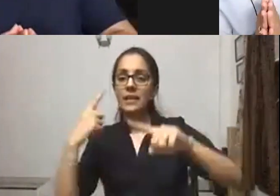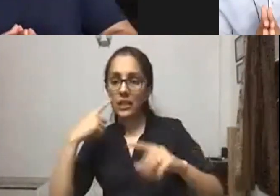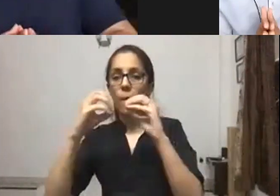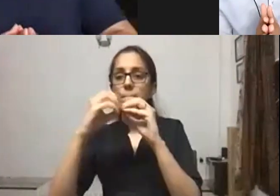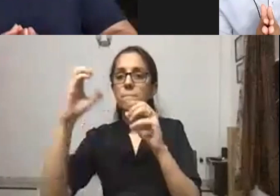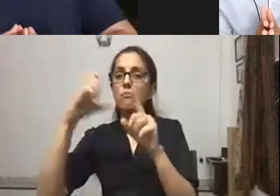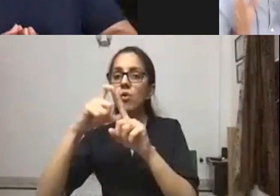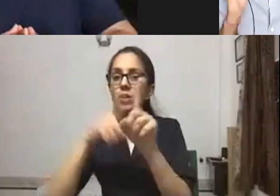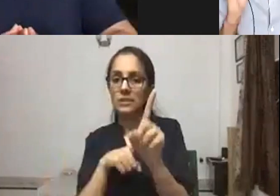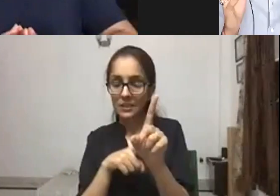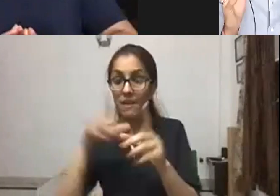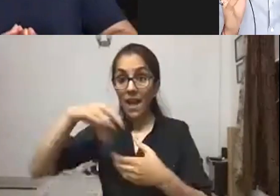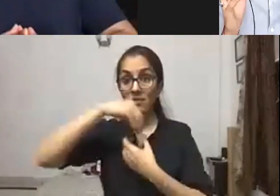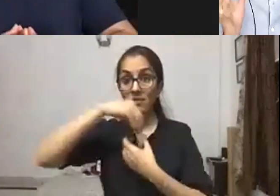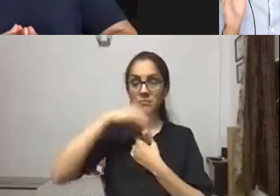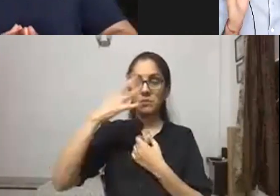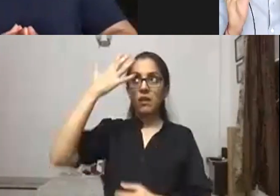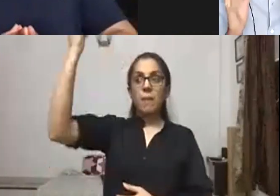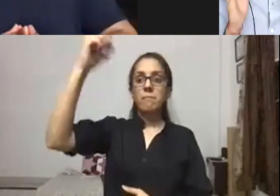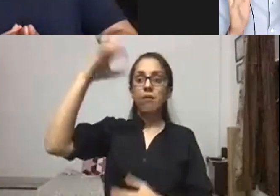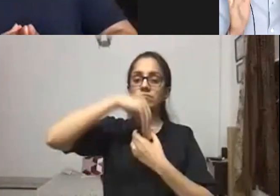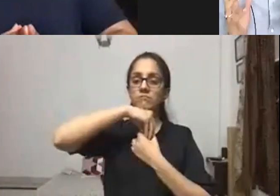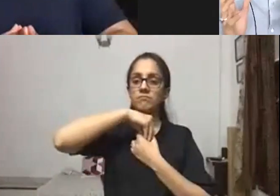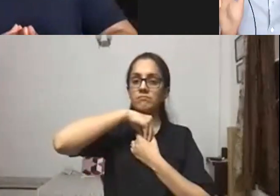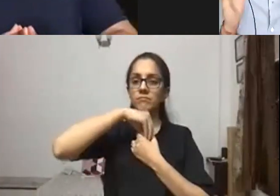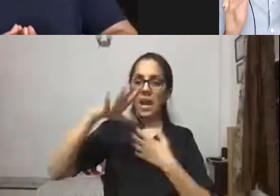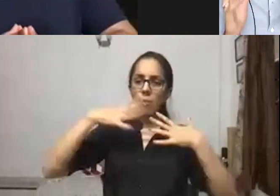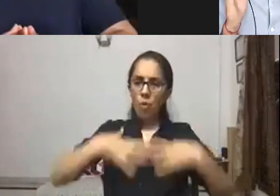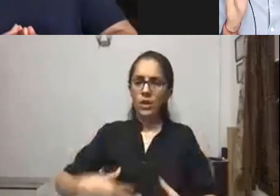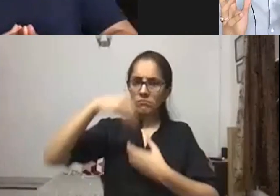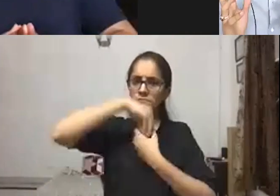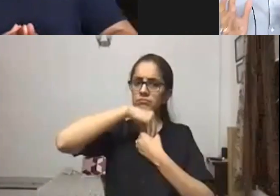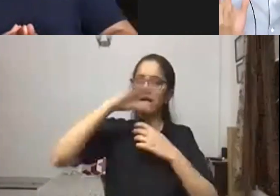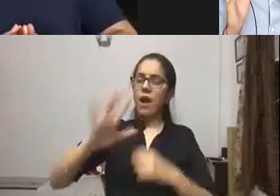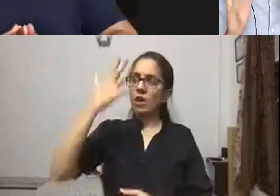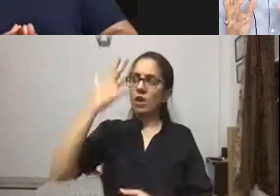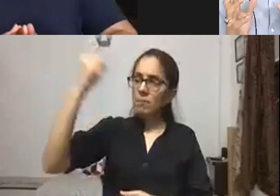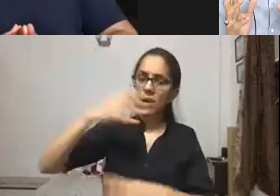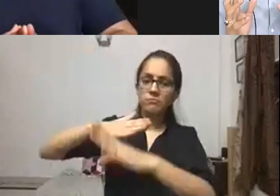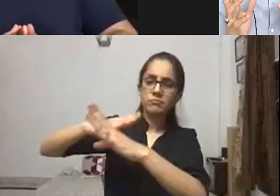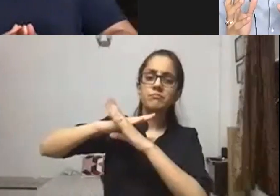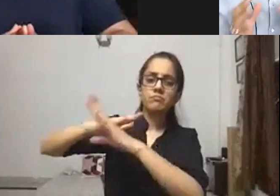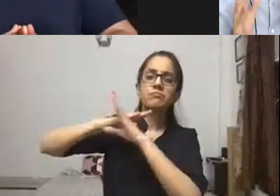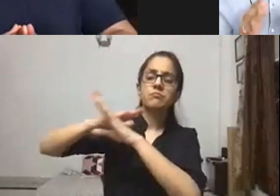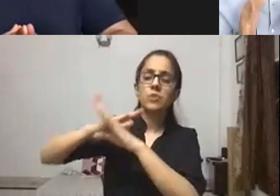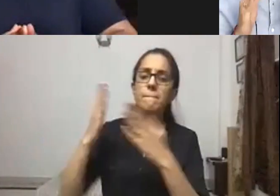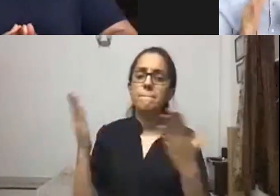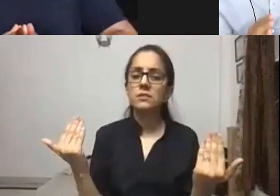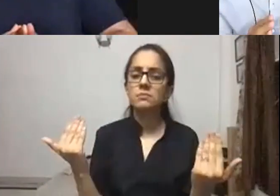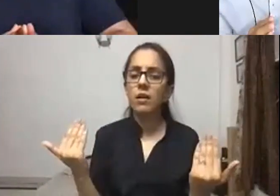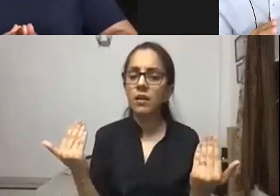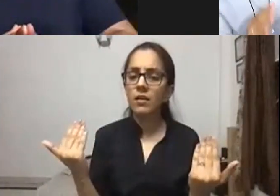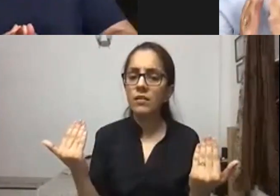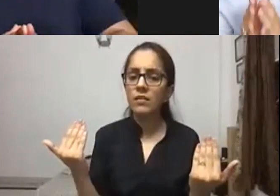antibodies usually have a memory. In our body will remember that this form of antibodies have to